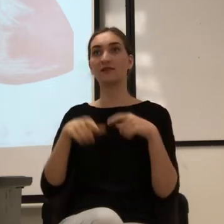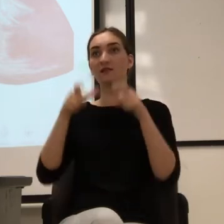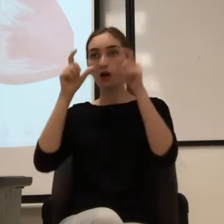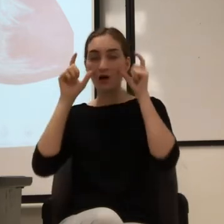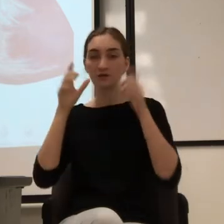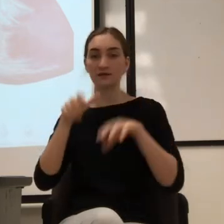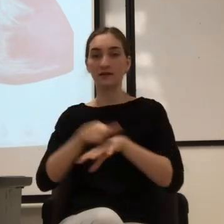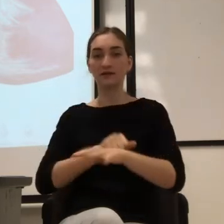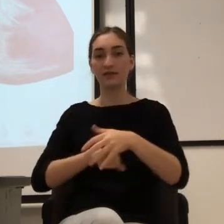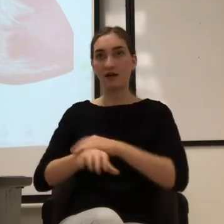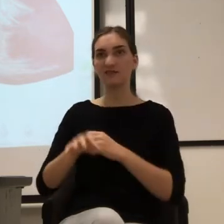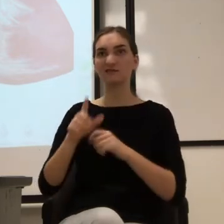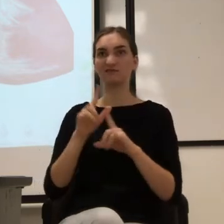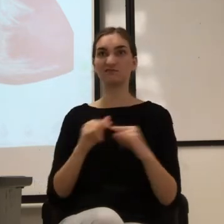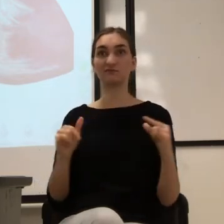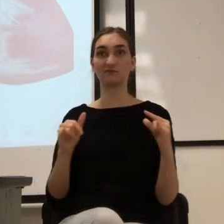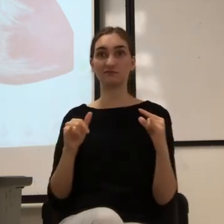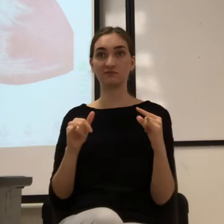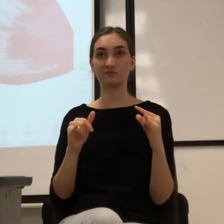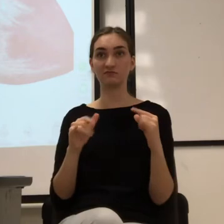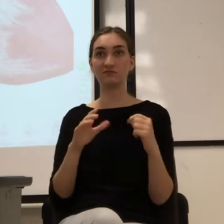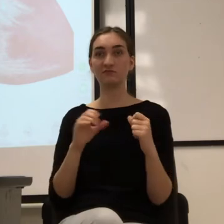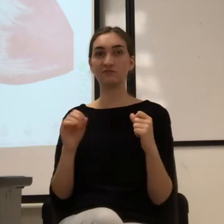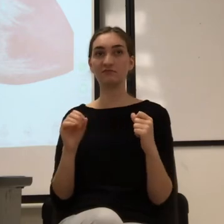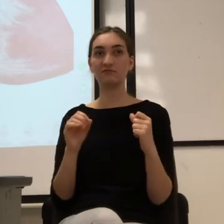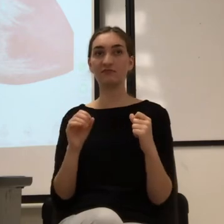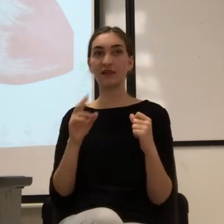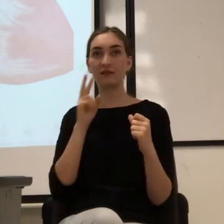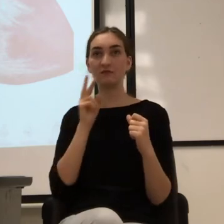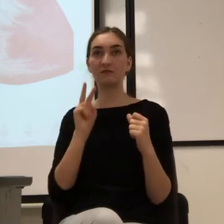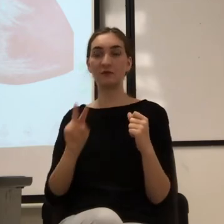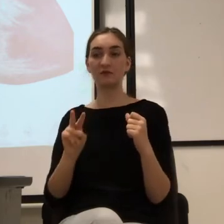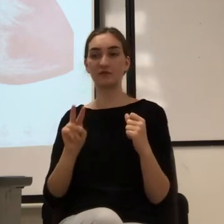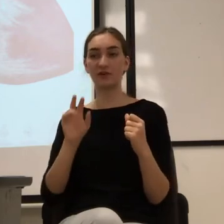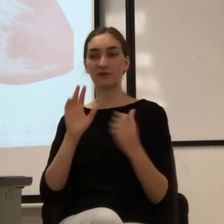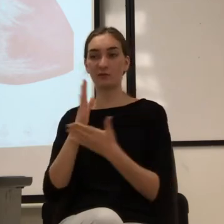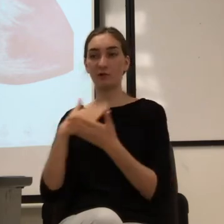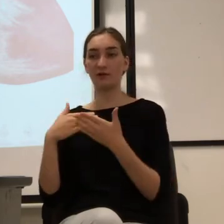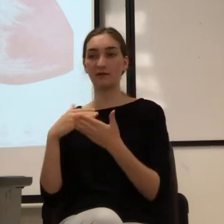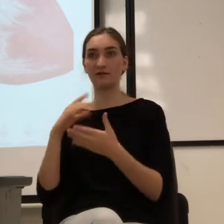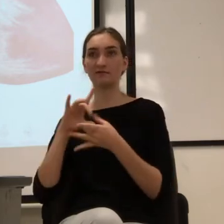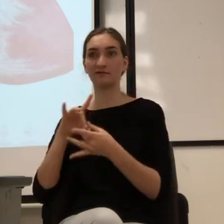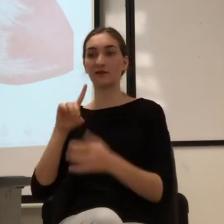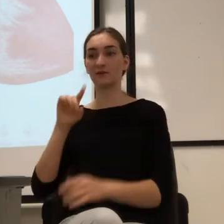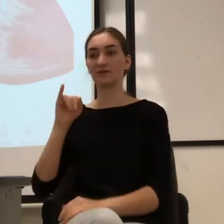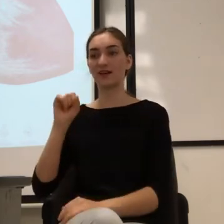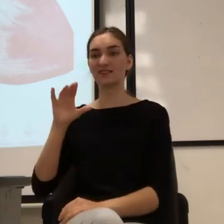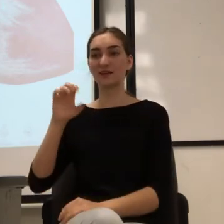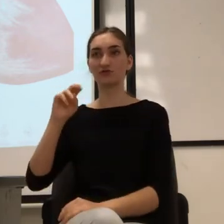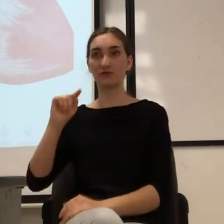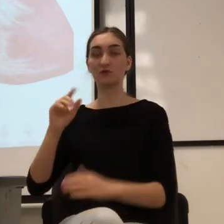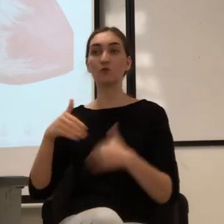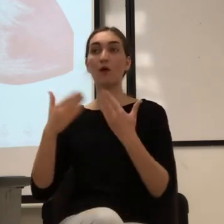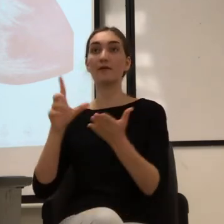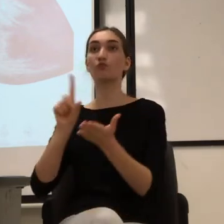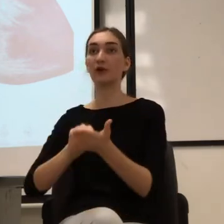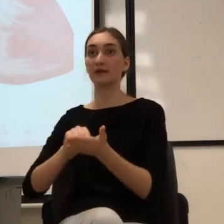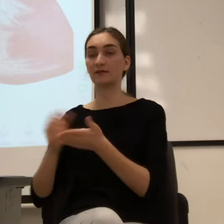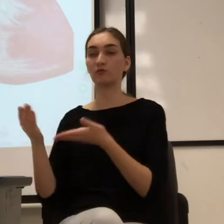Goggles, and look for the sheep heart dissection on campus. I'm gonna make you print that out for me. I don't want to make copies. Just print it out.